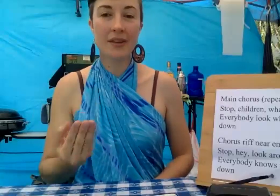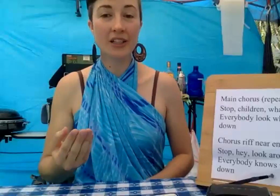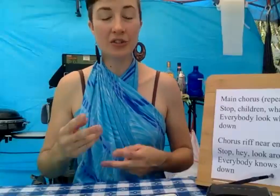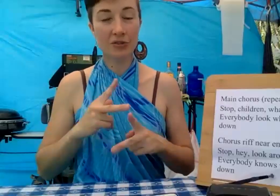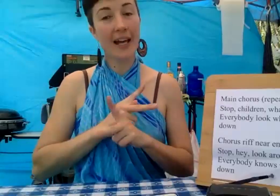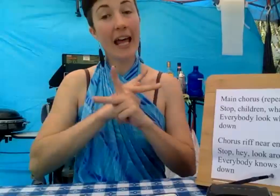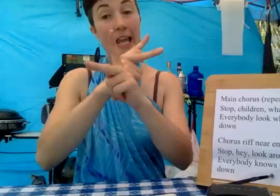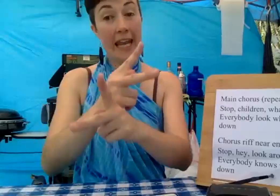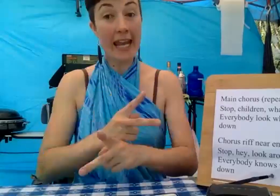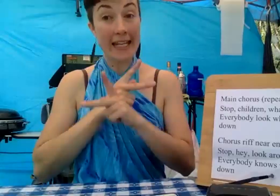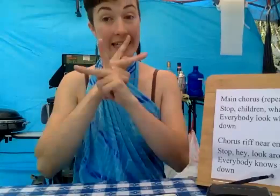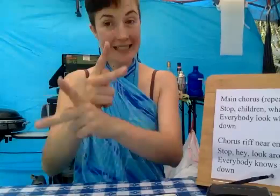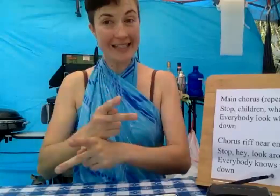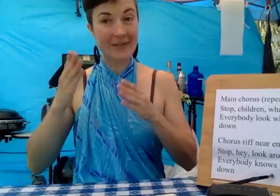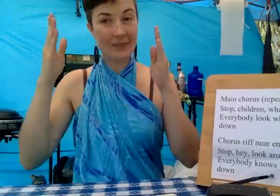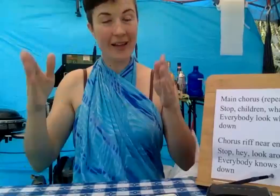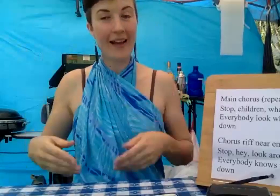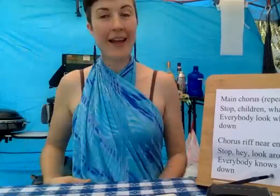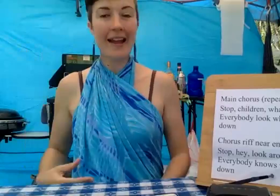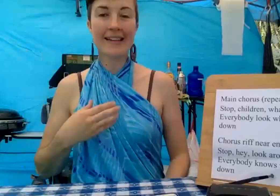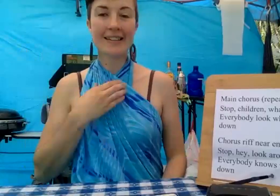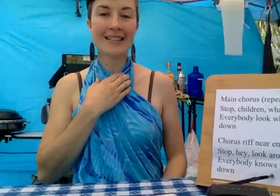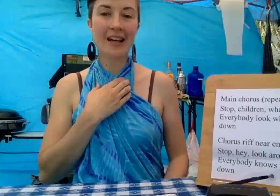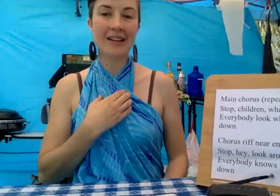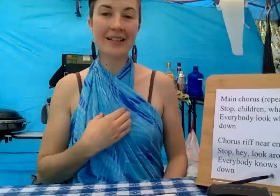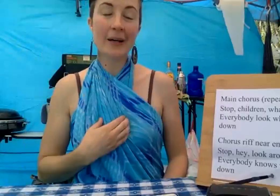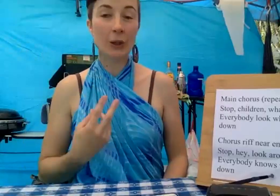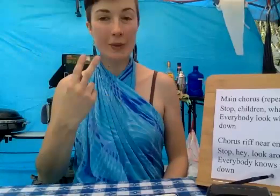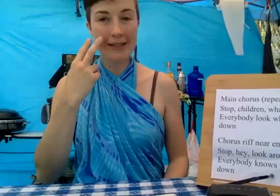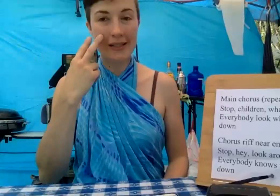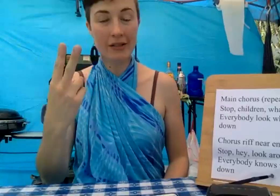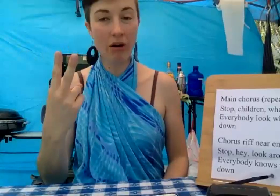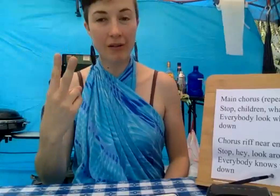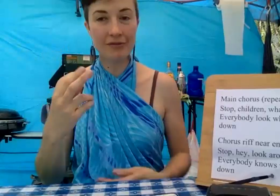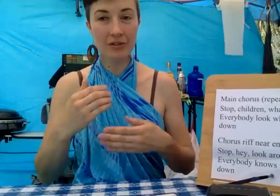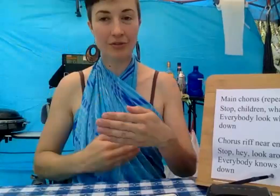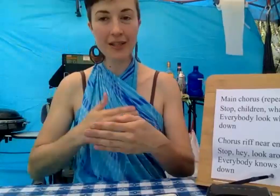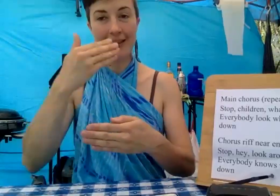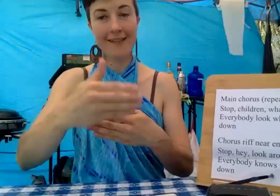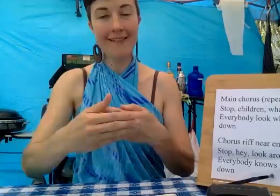Thank you, nannies. And I hope to see all of you